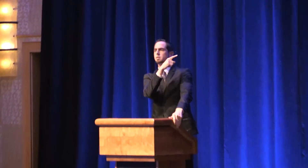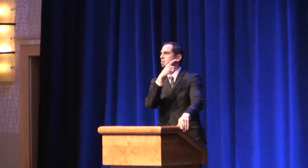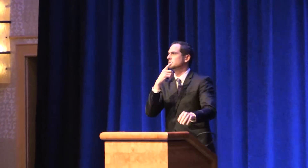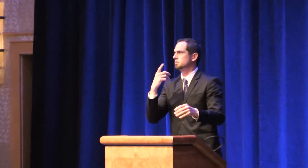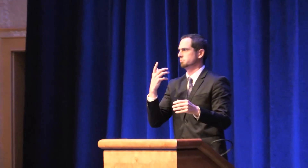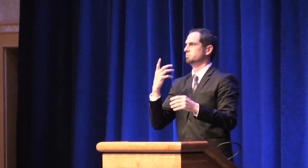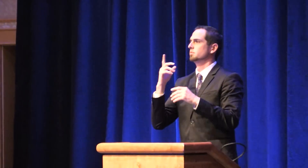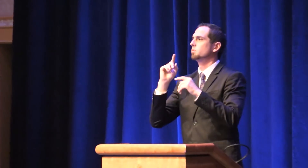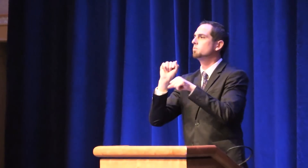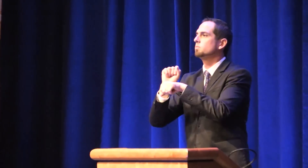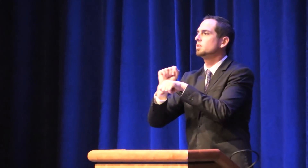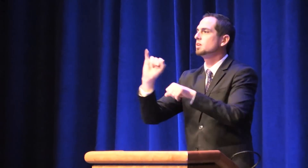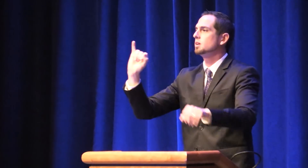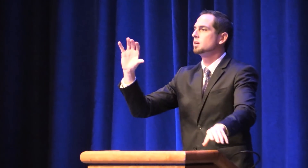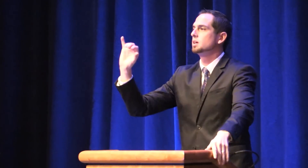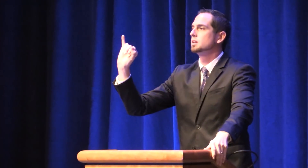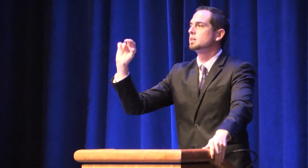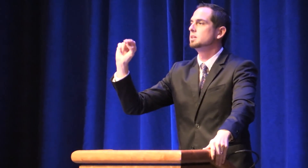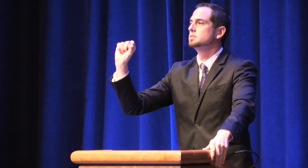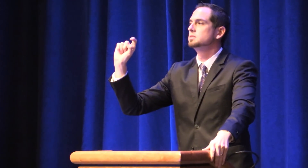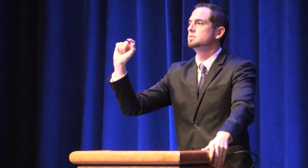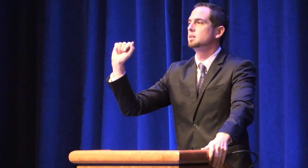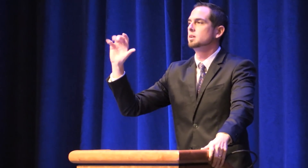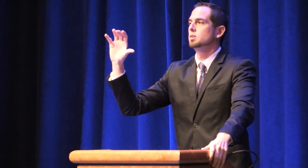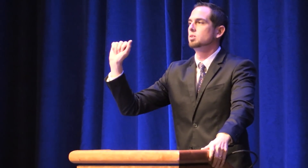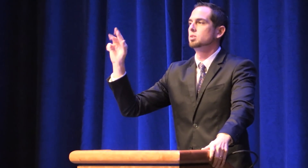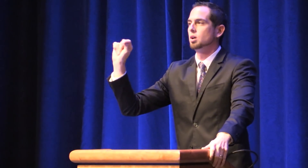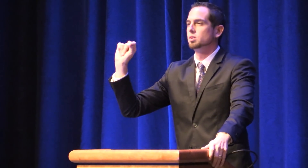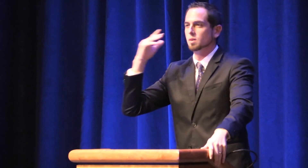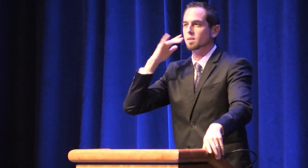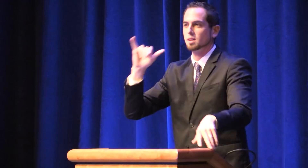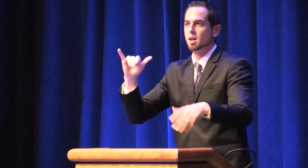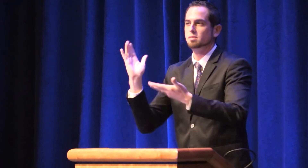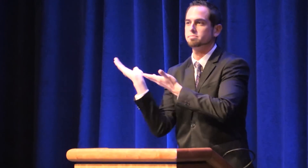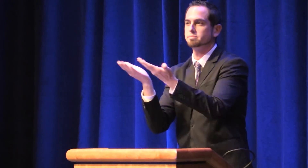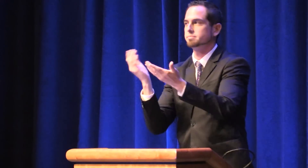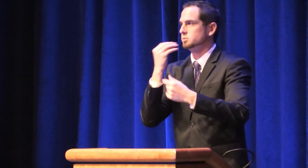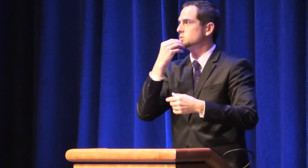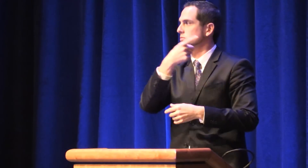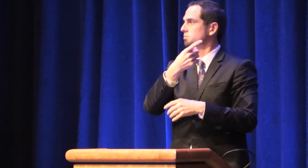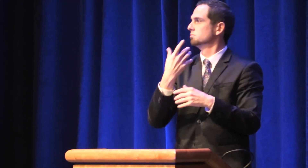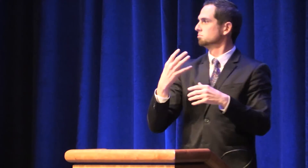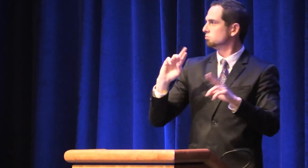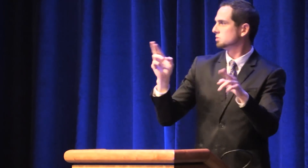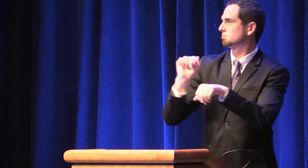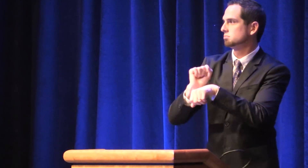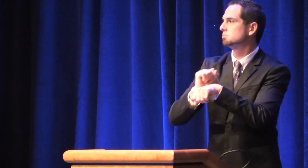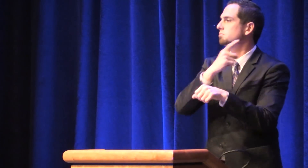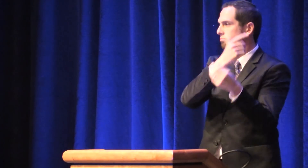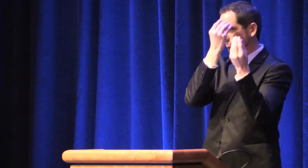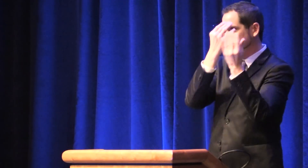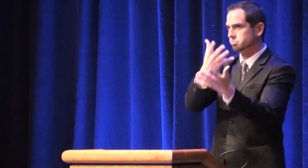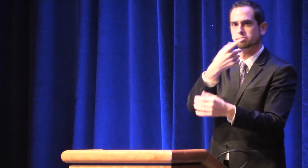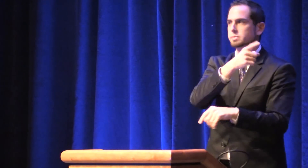We had one story about a woman in Florida who was discriminated against by Instacart, which is a food delivery